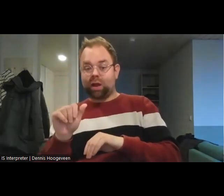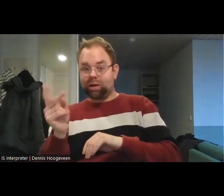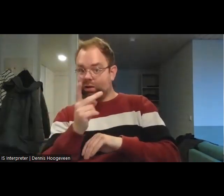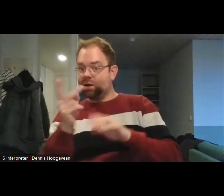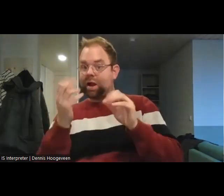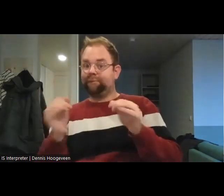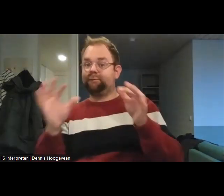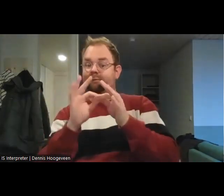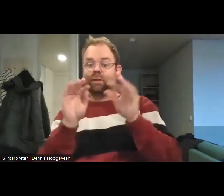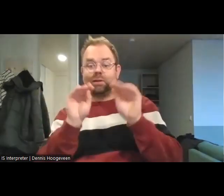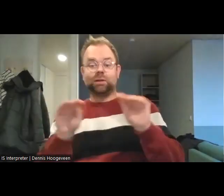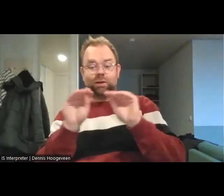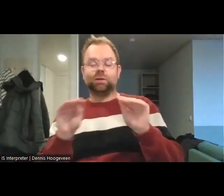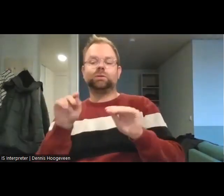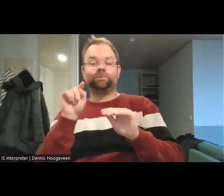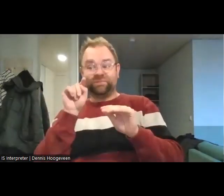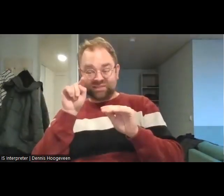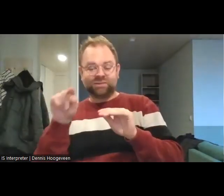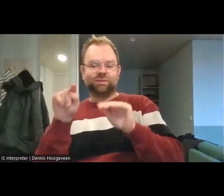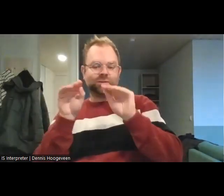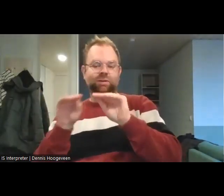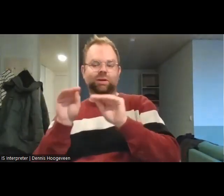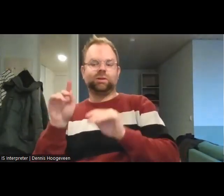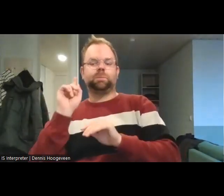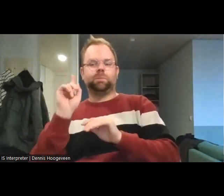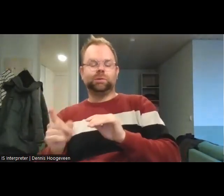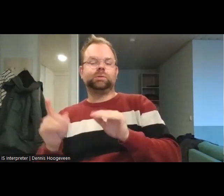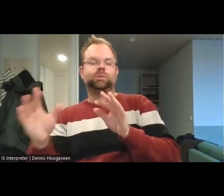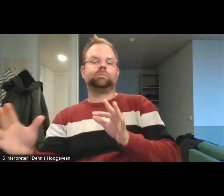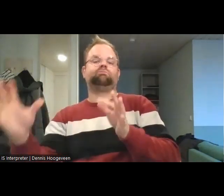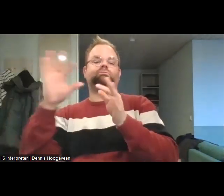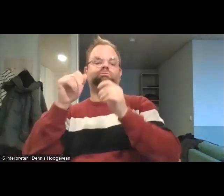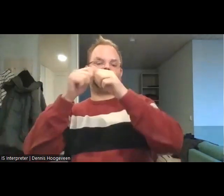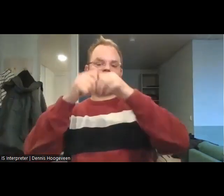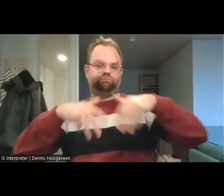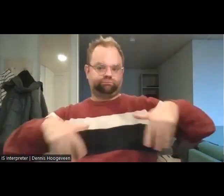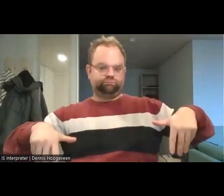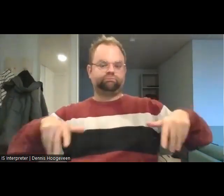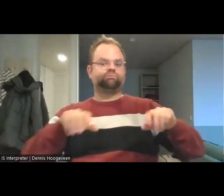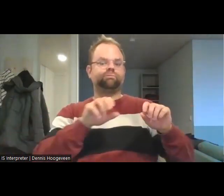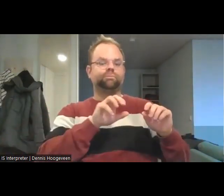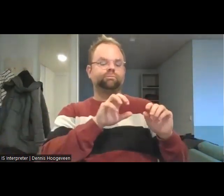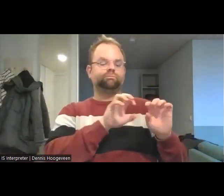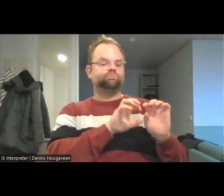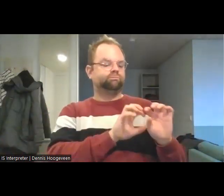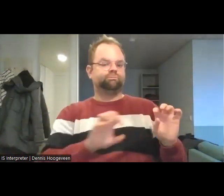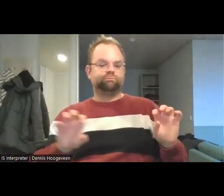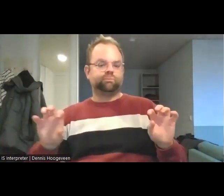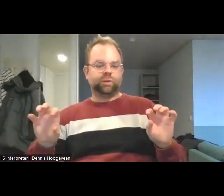to our branches on the ground, like UNHCR at the national level, OPDs at the national level, and how this